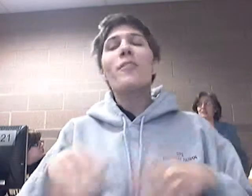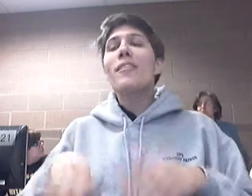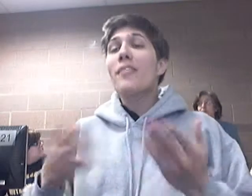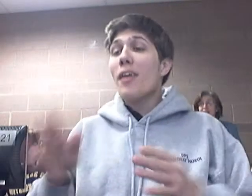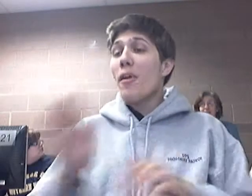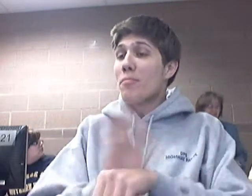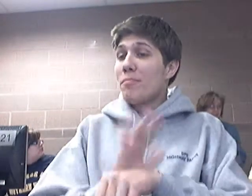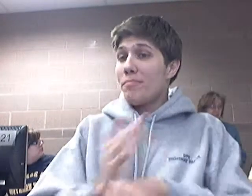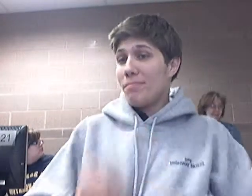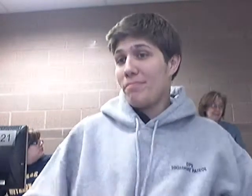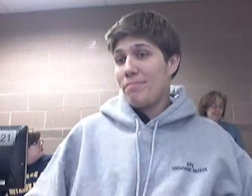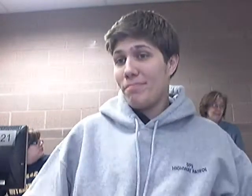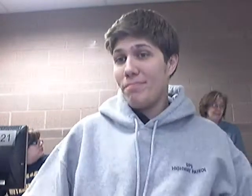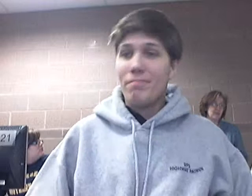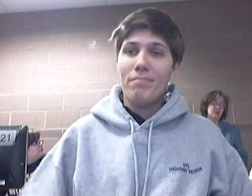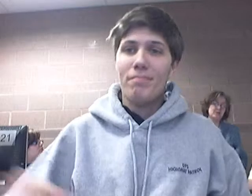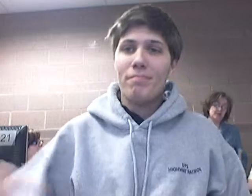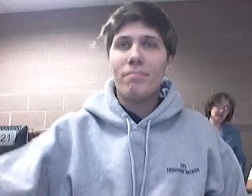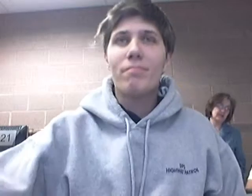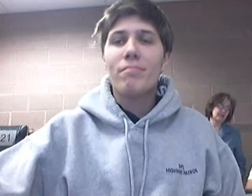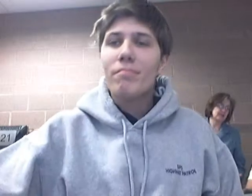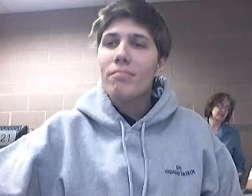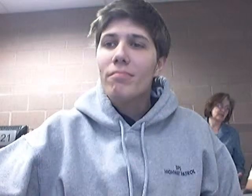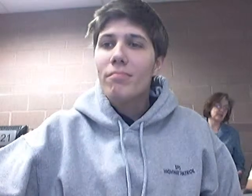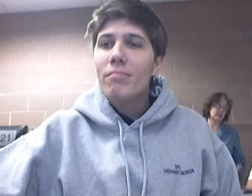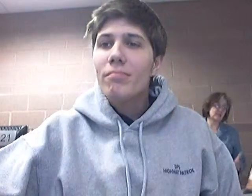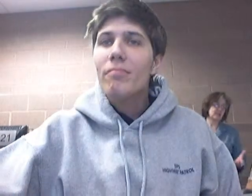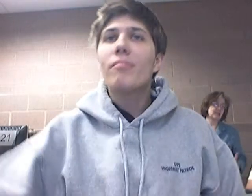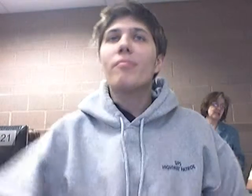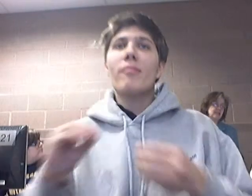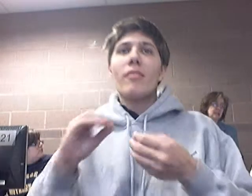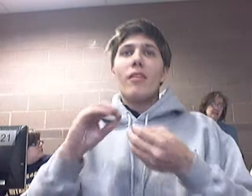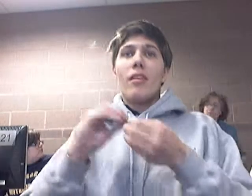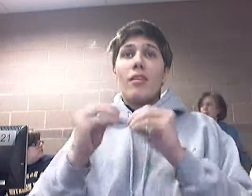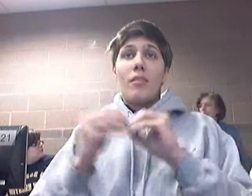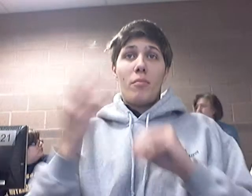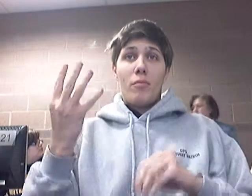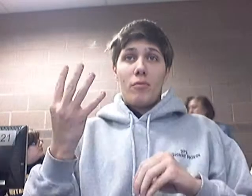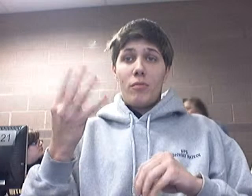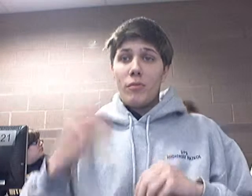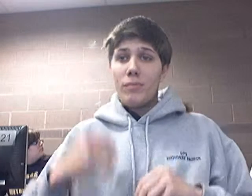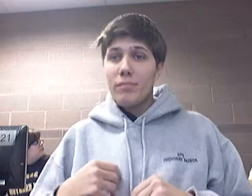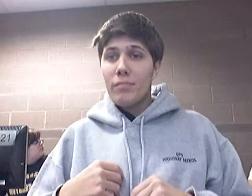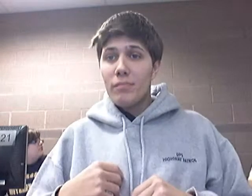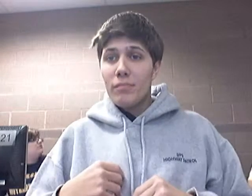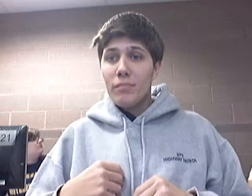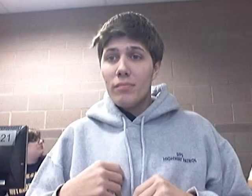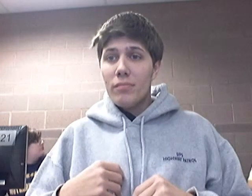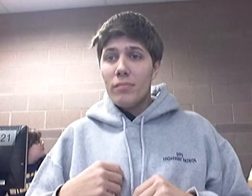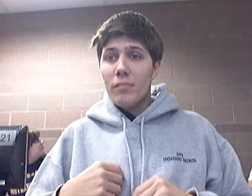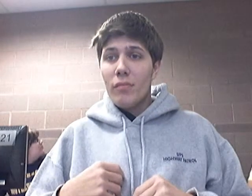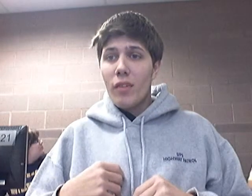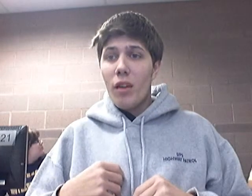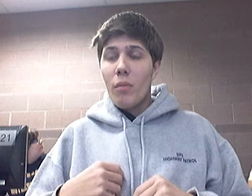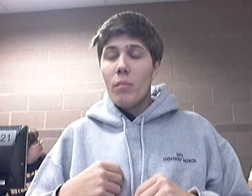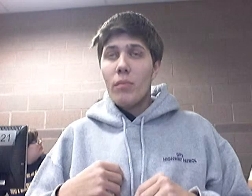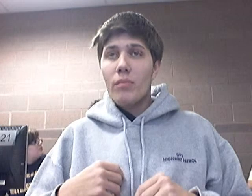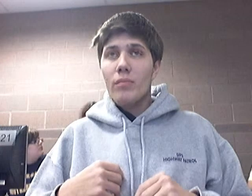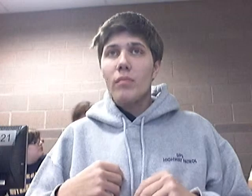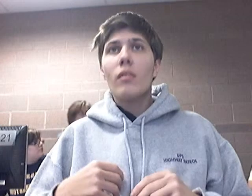do it. Okay, well. Because if I ask you, if I assign them, you have to get 100%. Yeah. 80% or something like that. So you